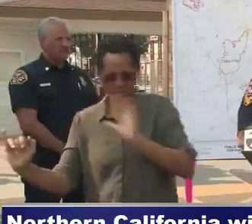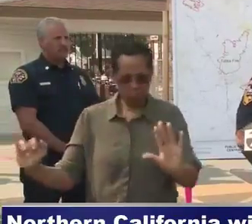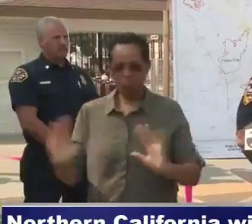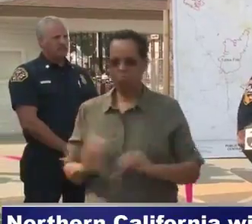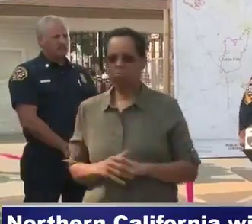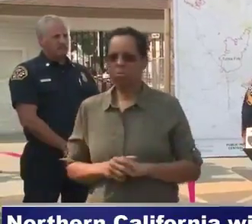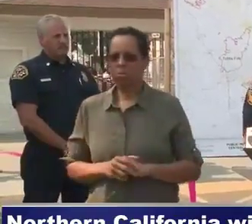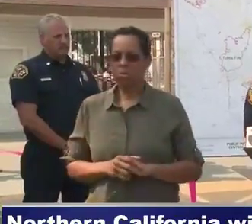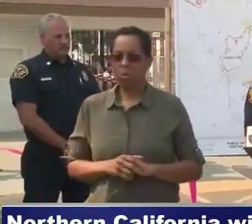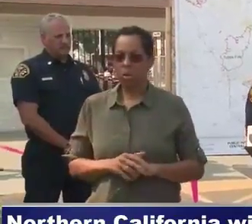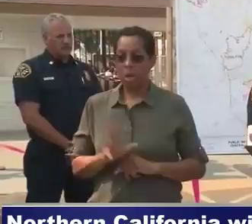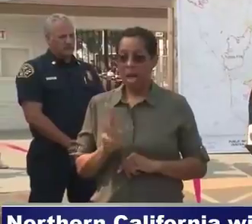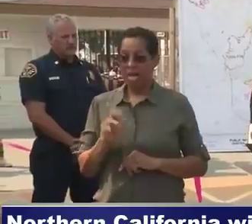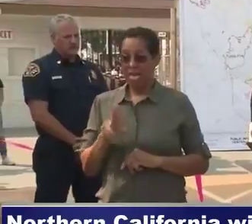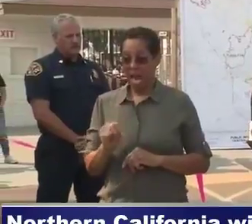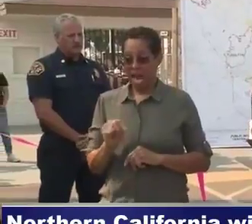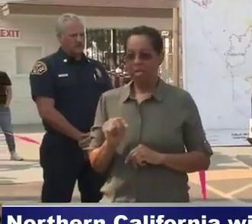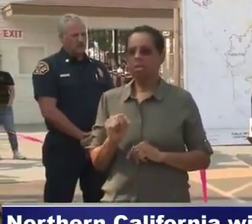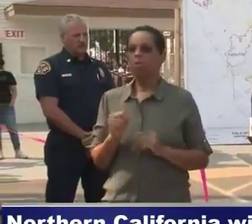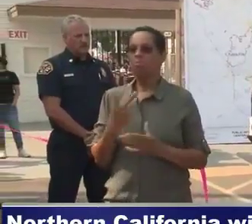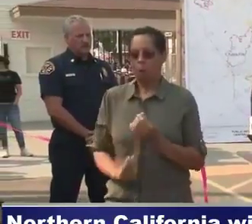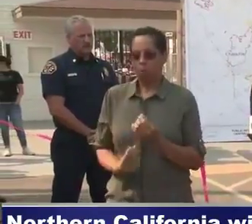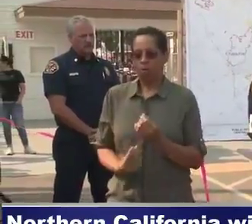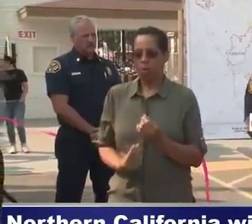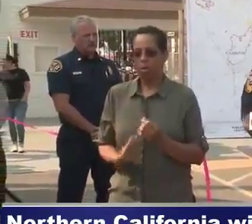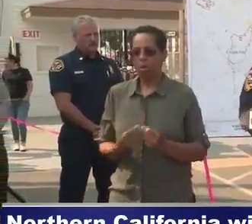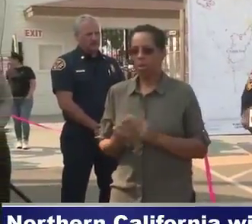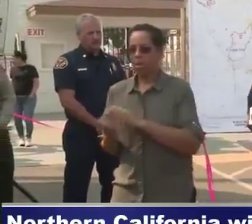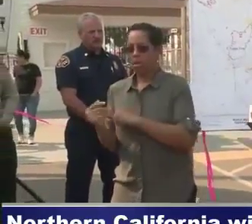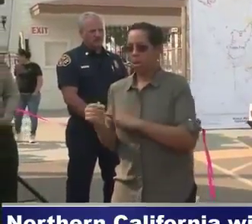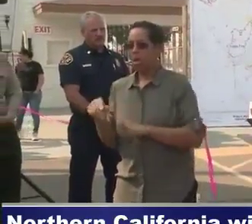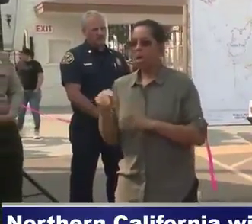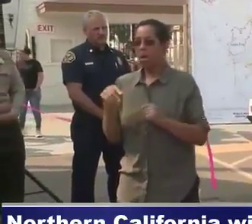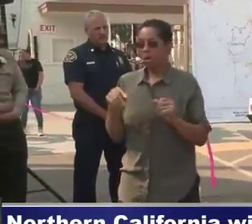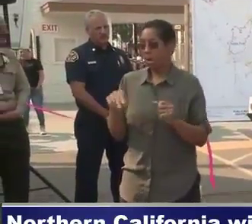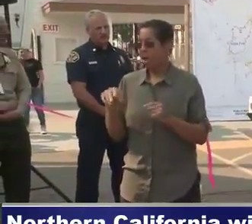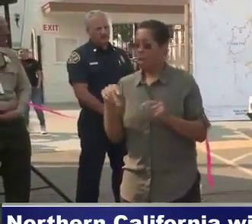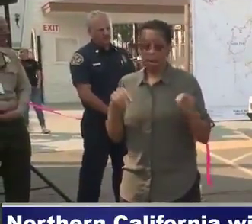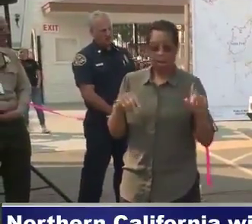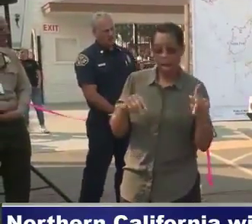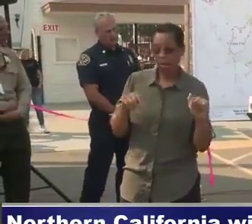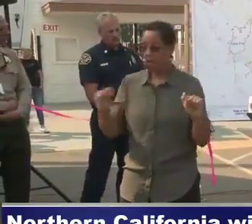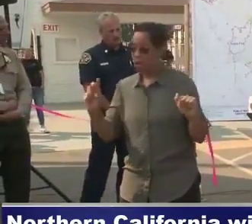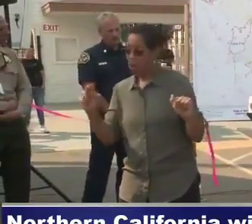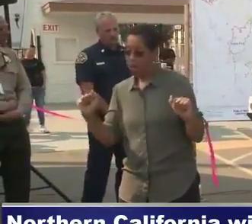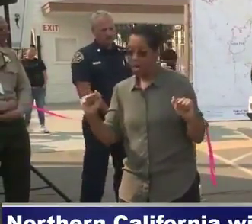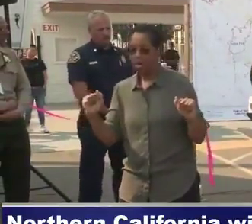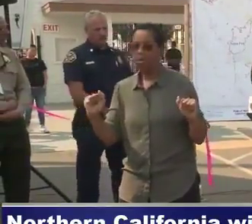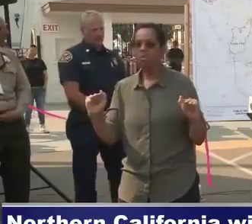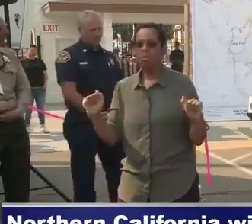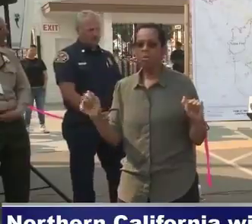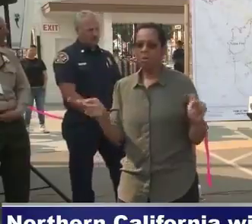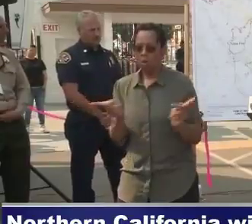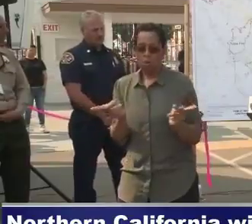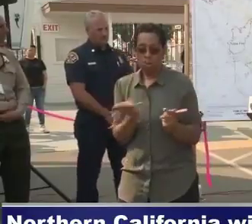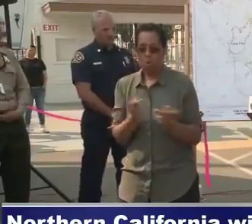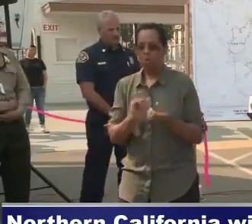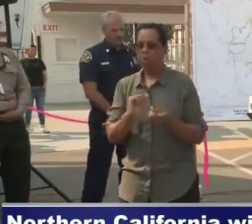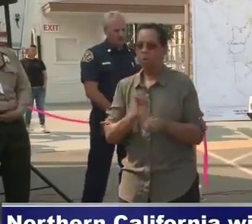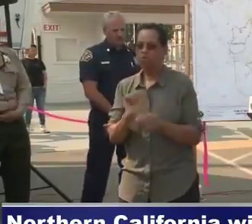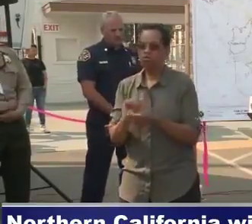fire, together fighting that fire. And this is a typical thing that happens when you share responsibility over a fire between